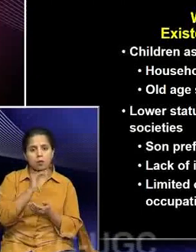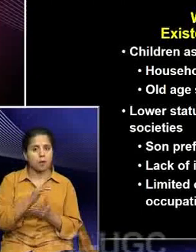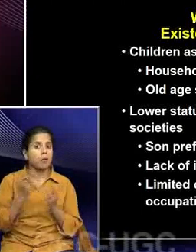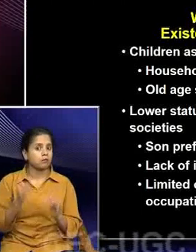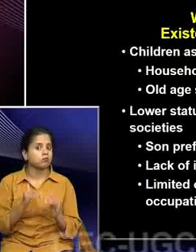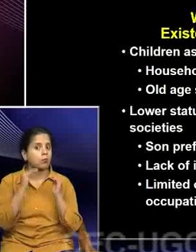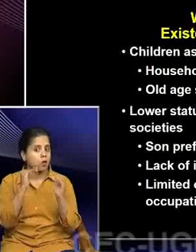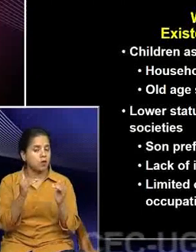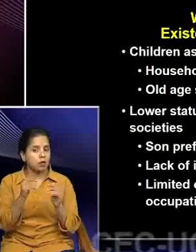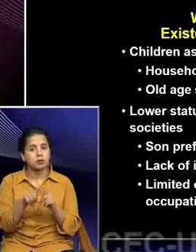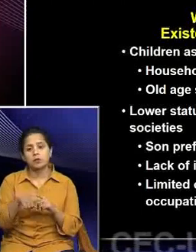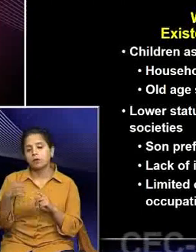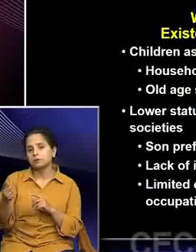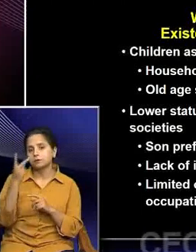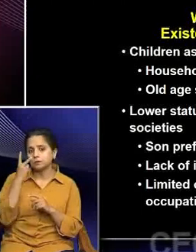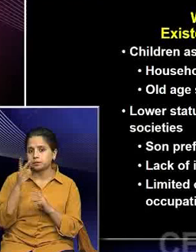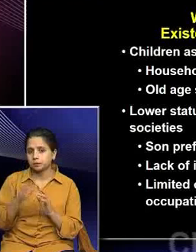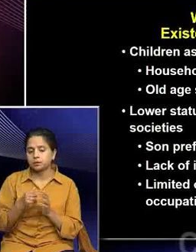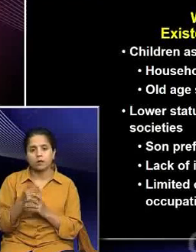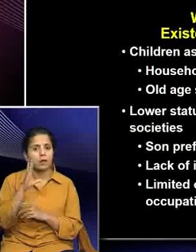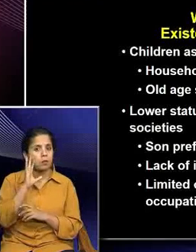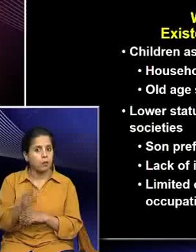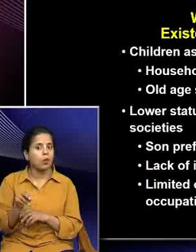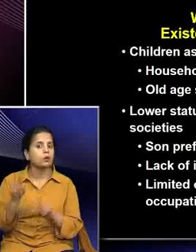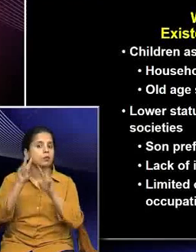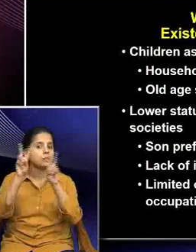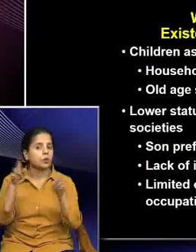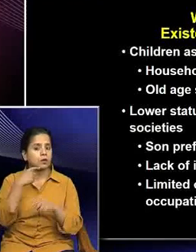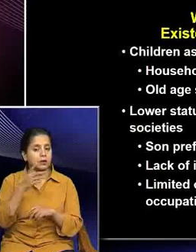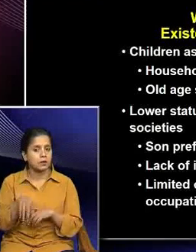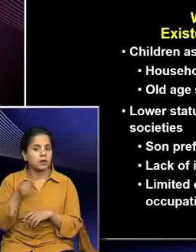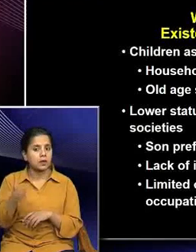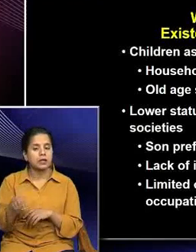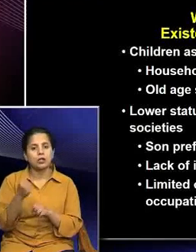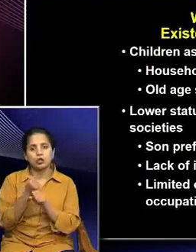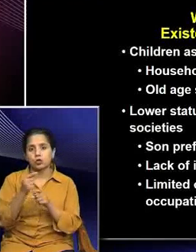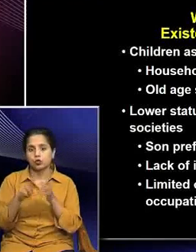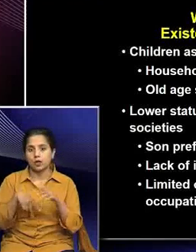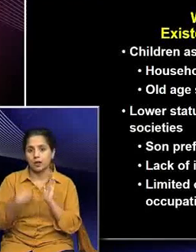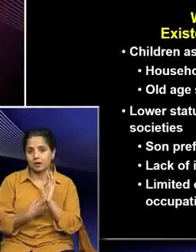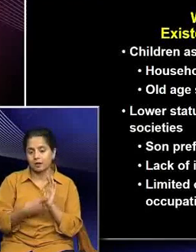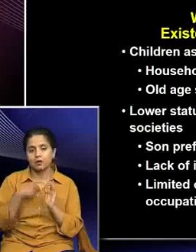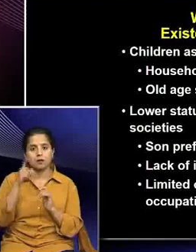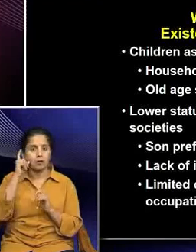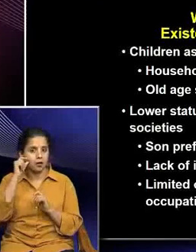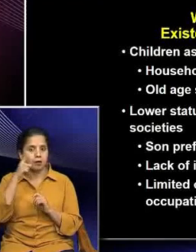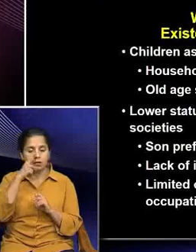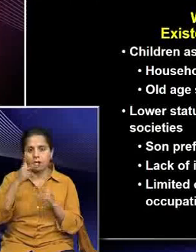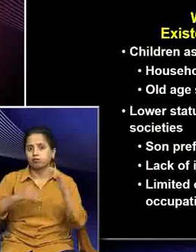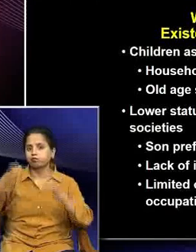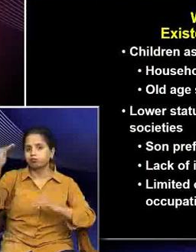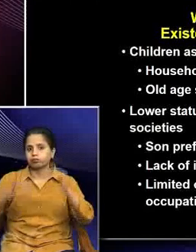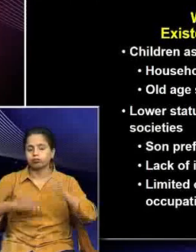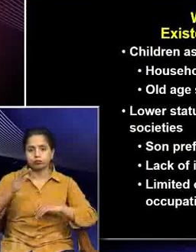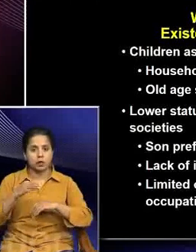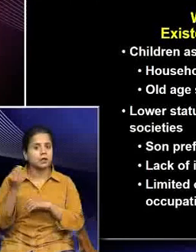higher. On the other hand, one of the other important factor is the status, the gender disparities in the traditional society. For some